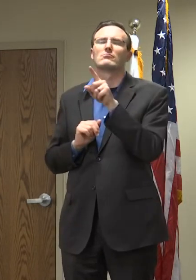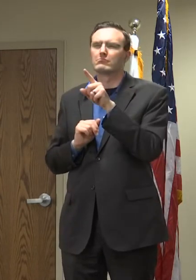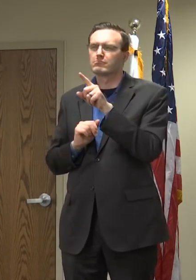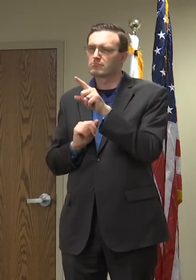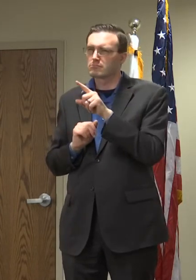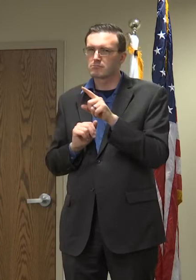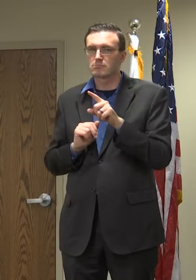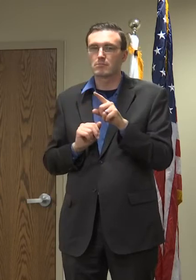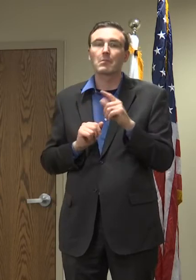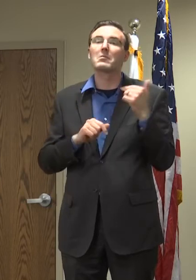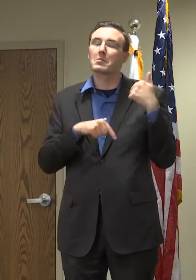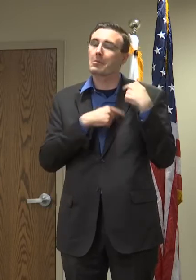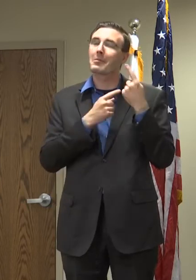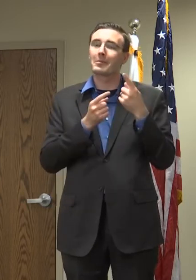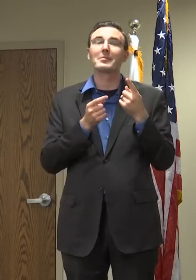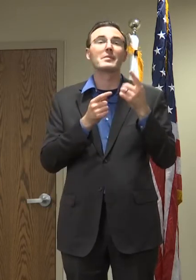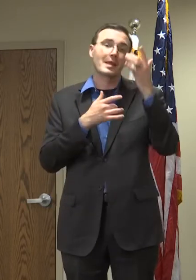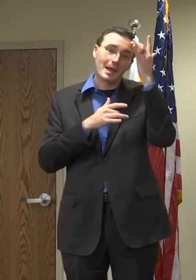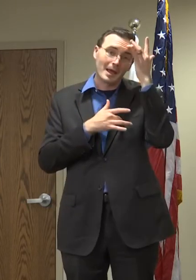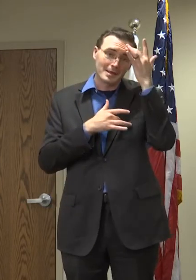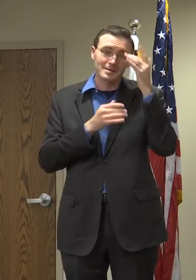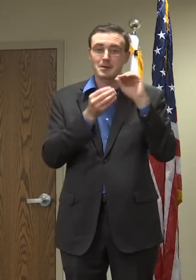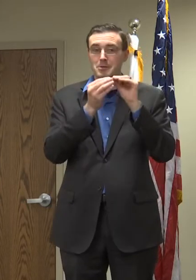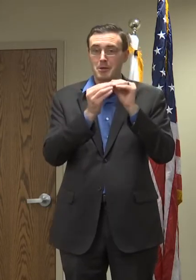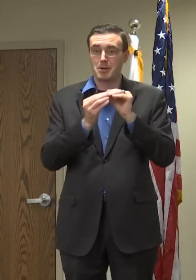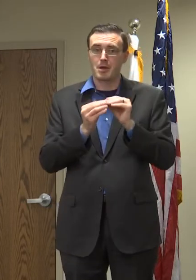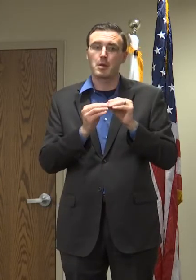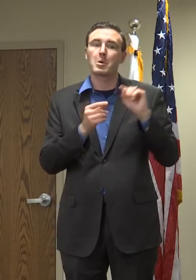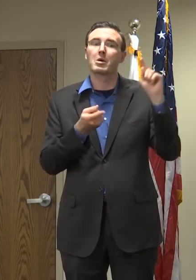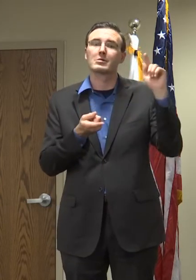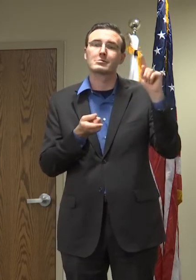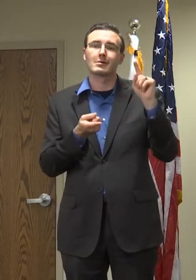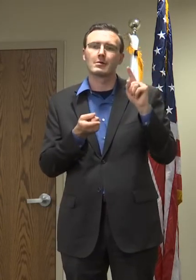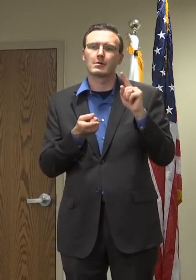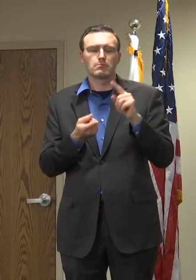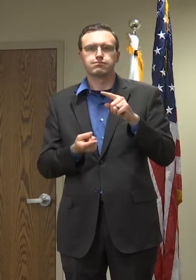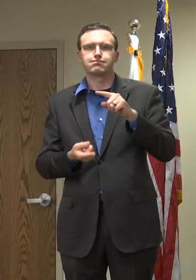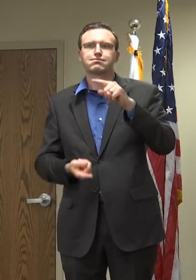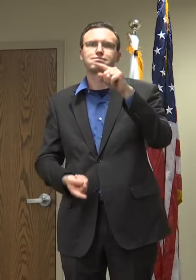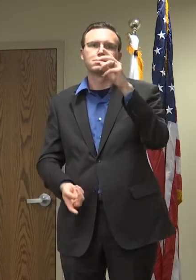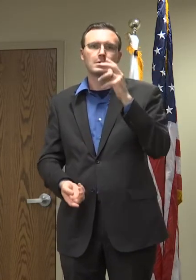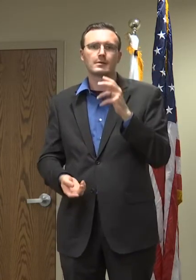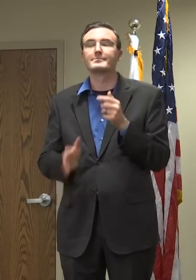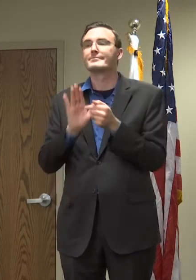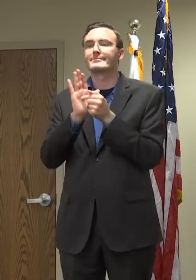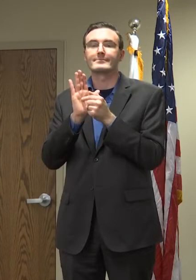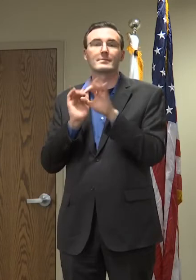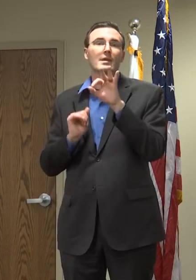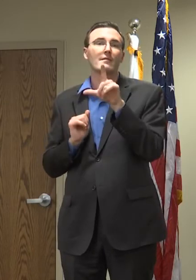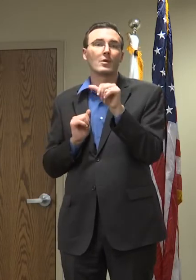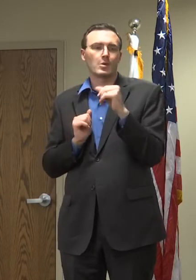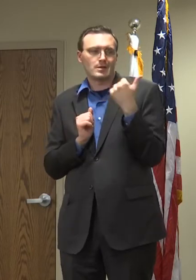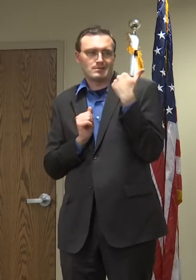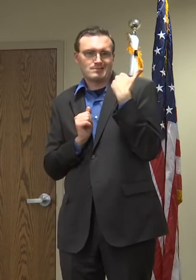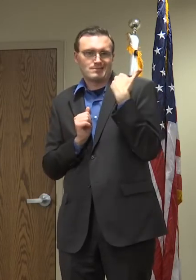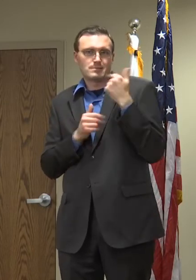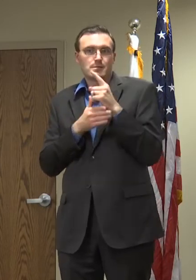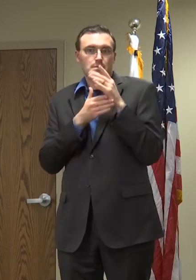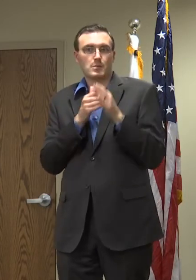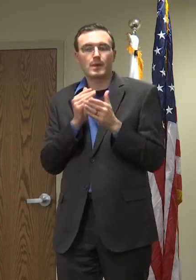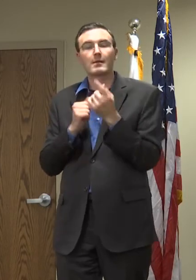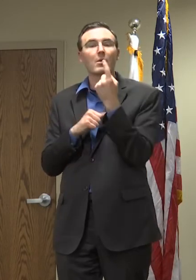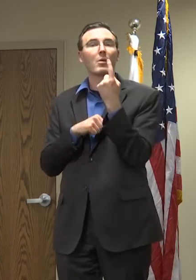wrong direction and exactly why we need to be more vigilant. You can look at Florida. Just this weekend, they had a single day where